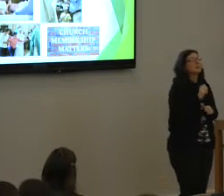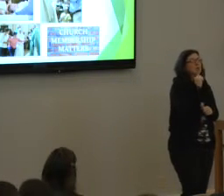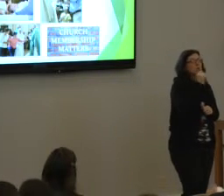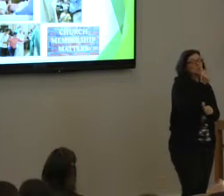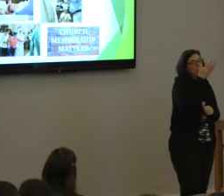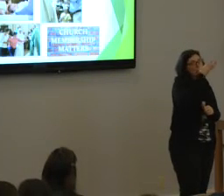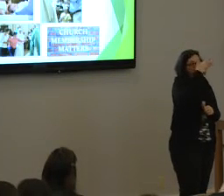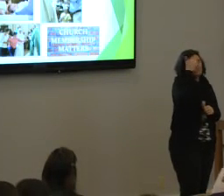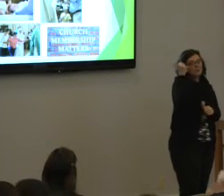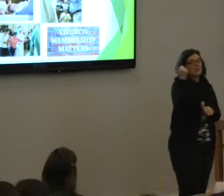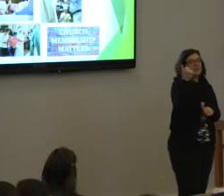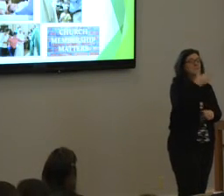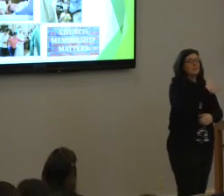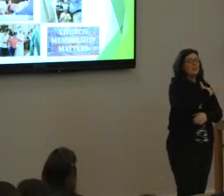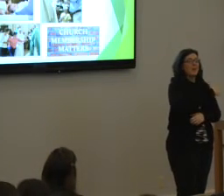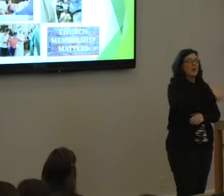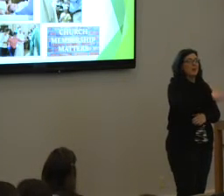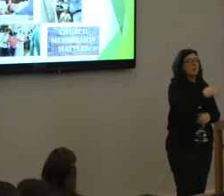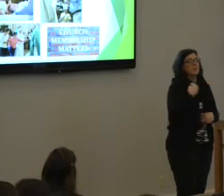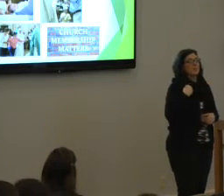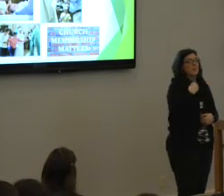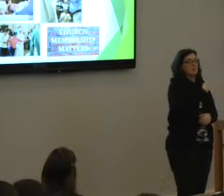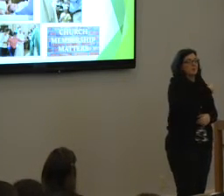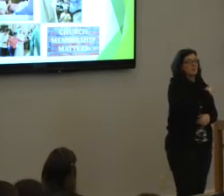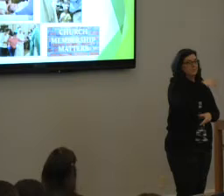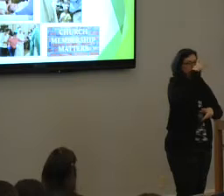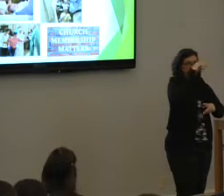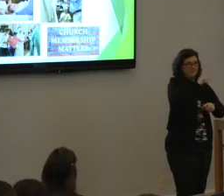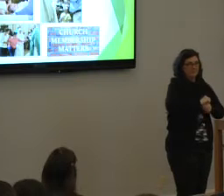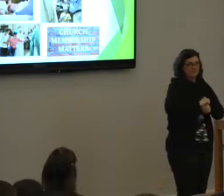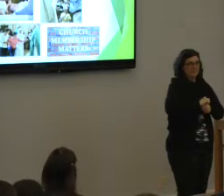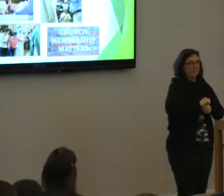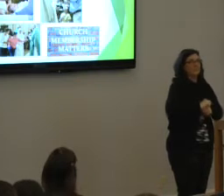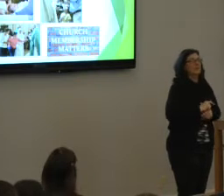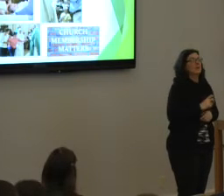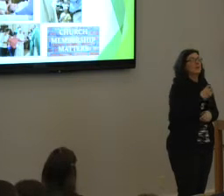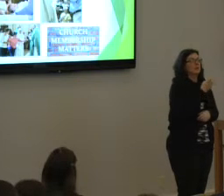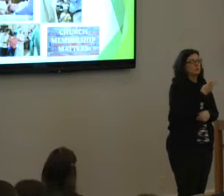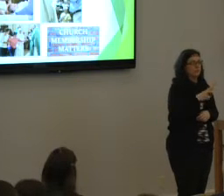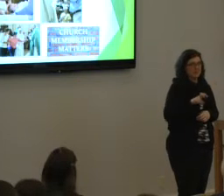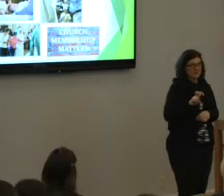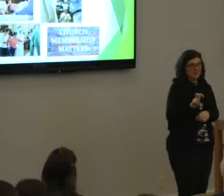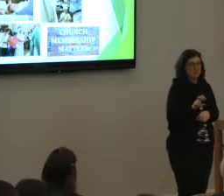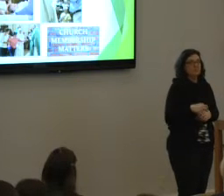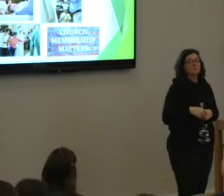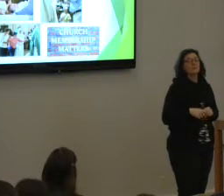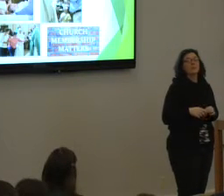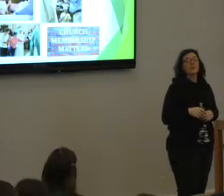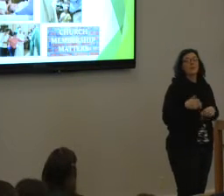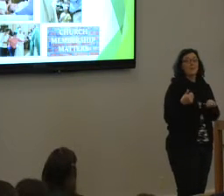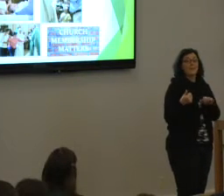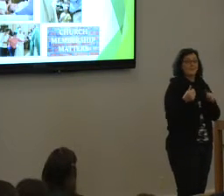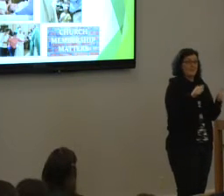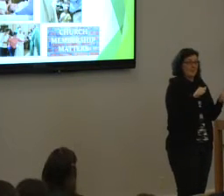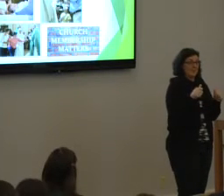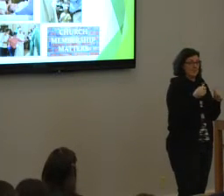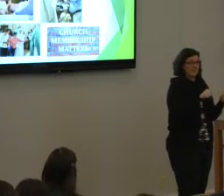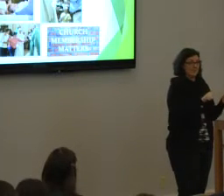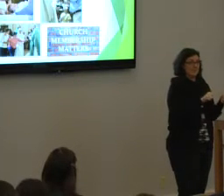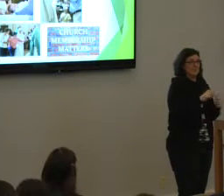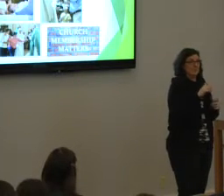of membership rituals and transition. Baptisms,